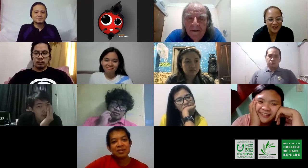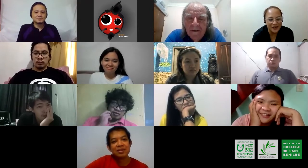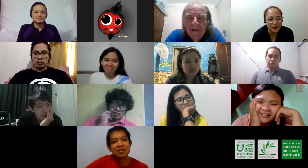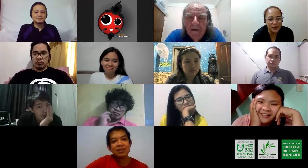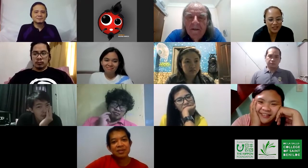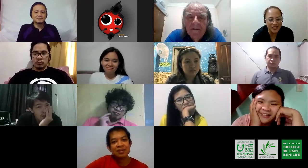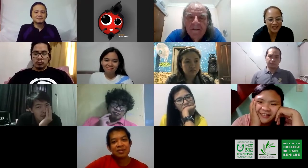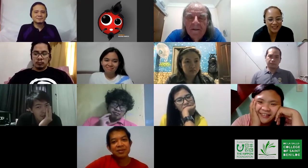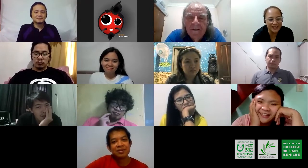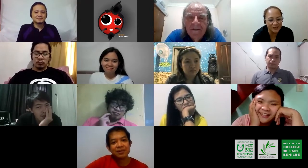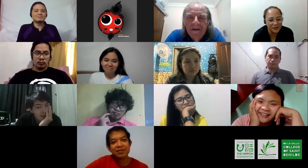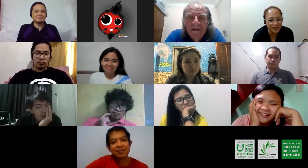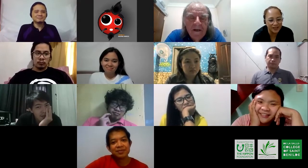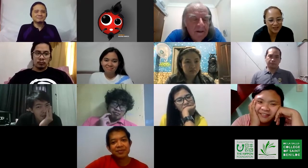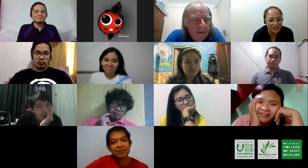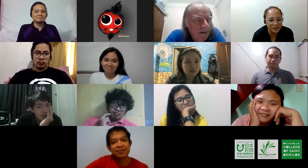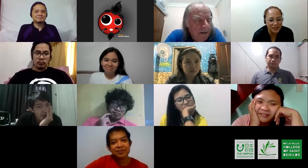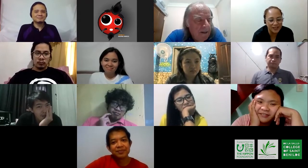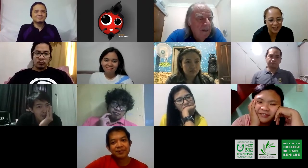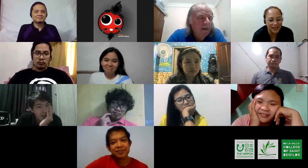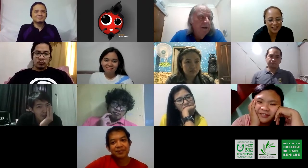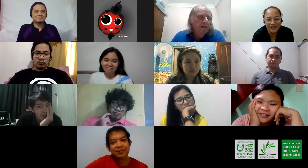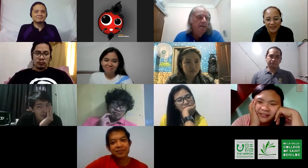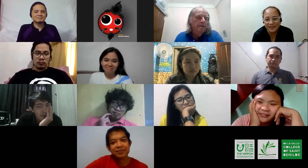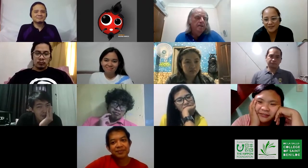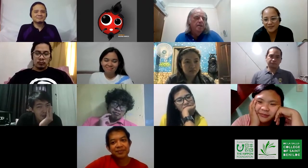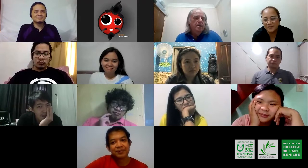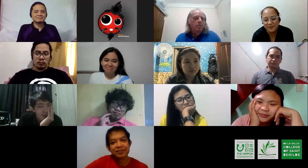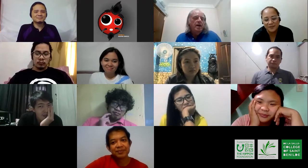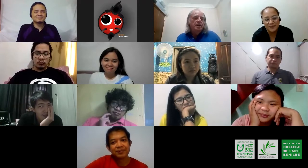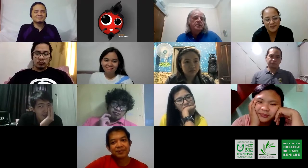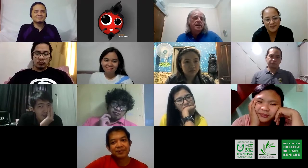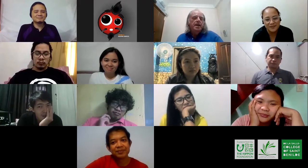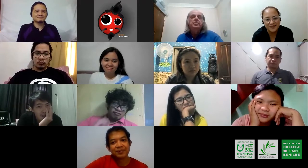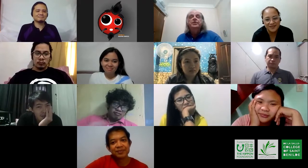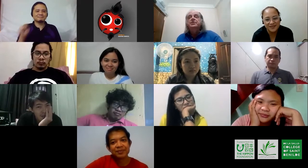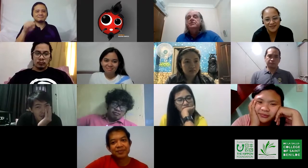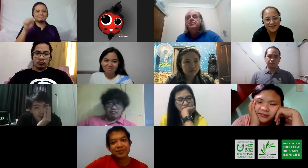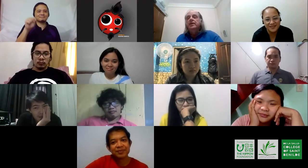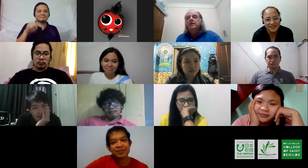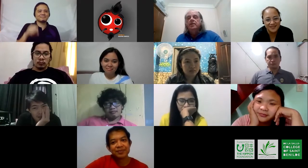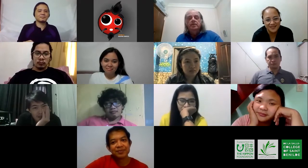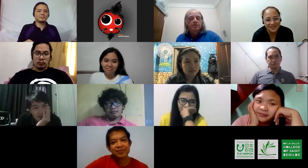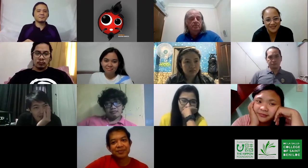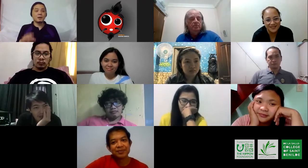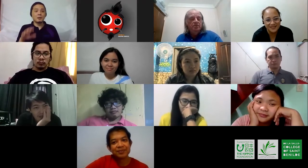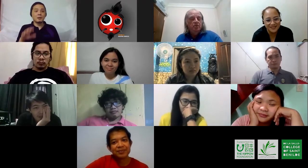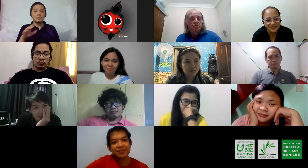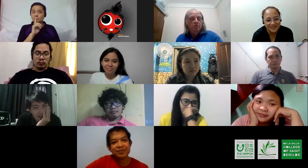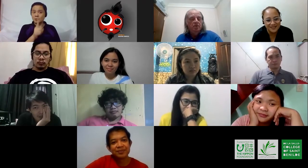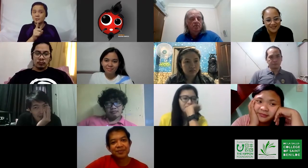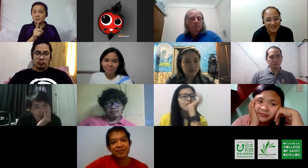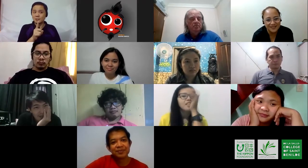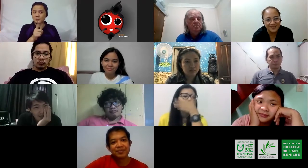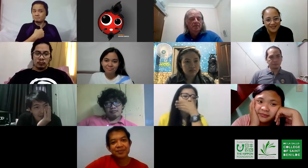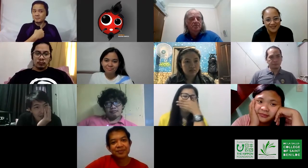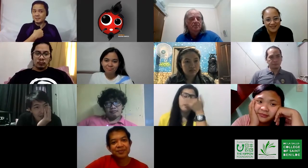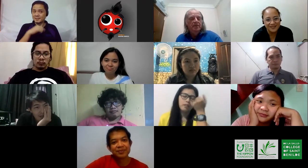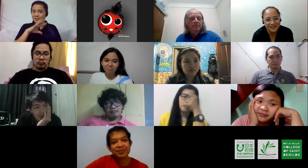will watch it. That's what Yeah. Jasmine is saying. Yeah. Well, actually, I participated in this, so it's